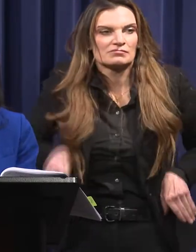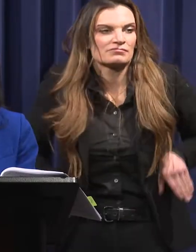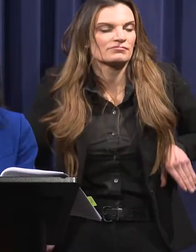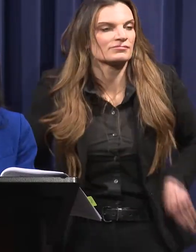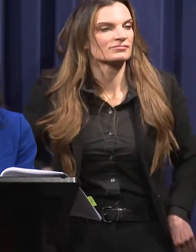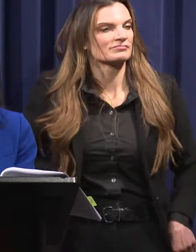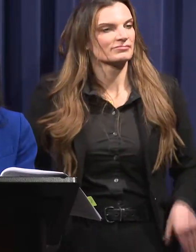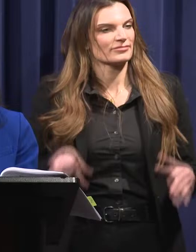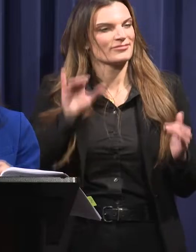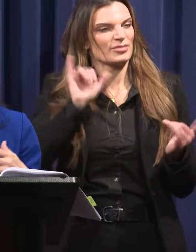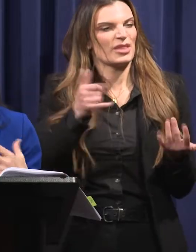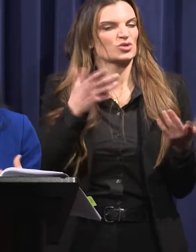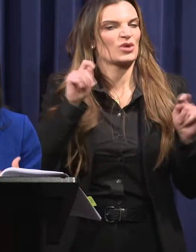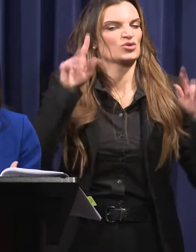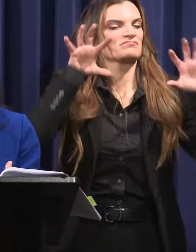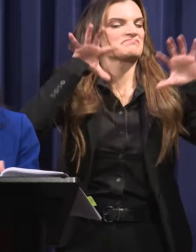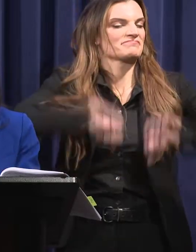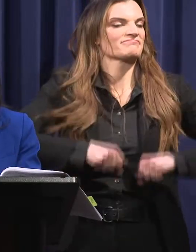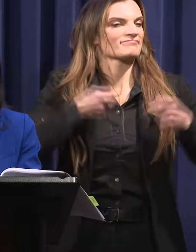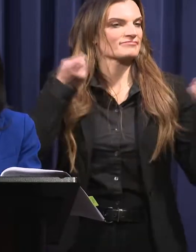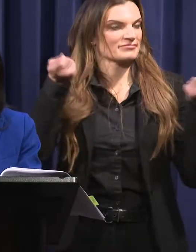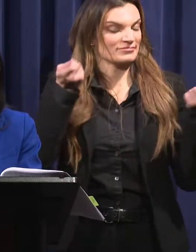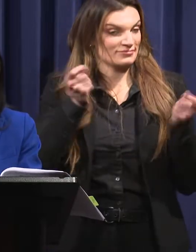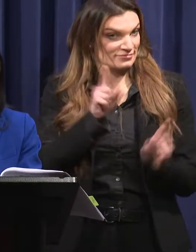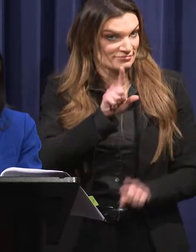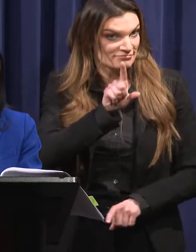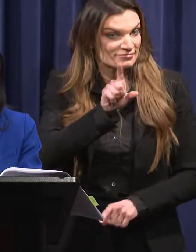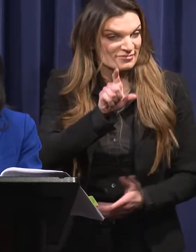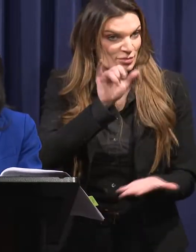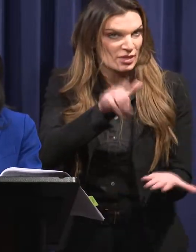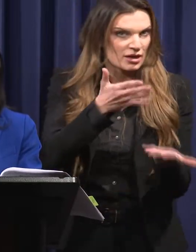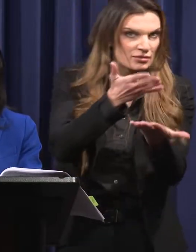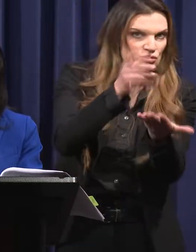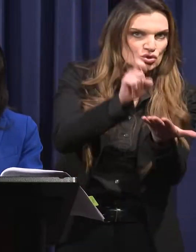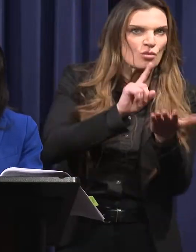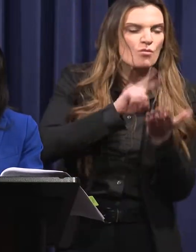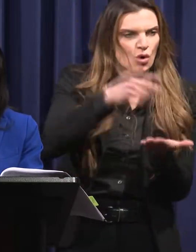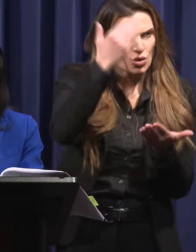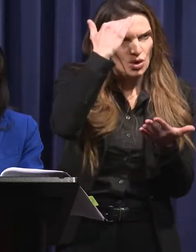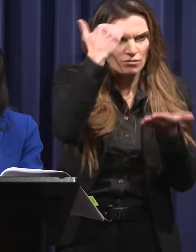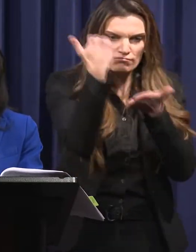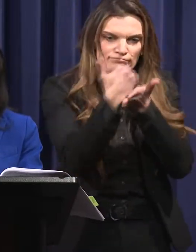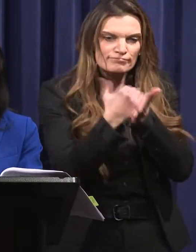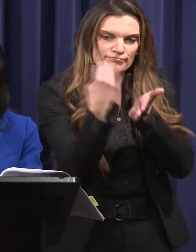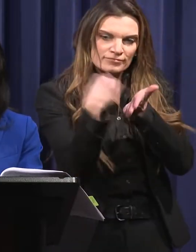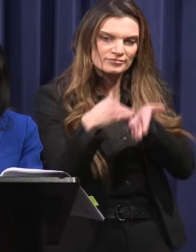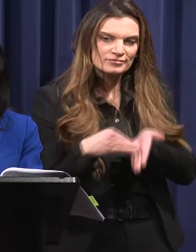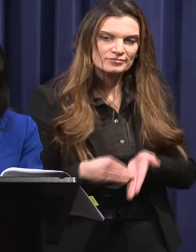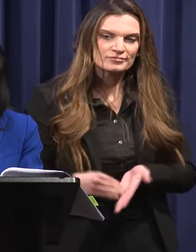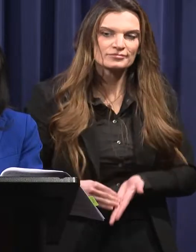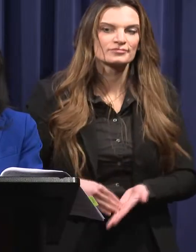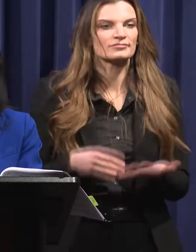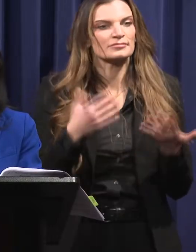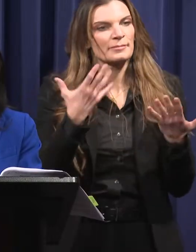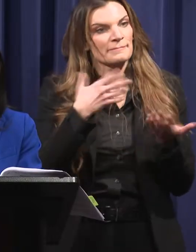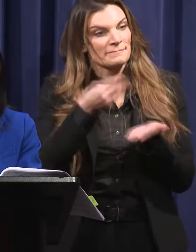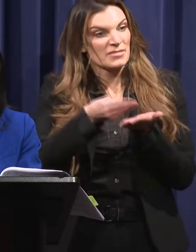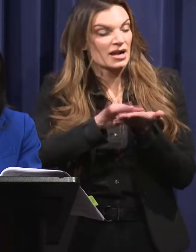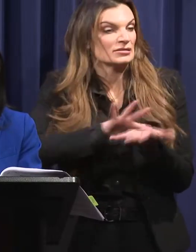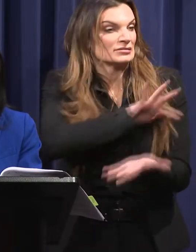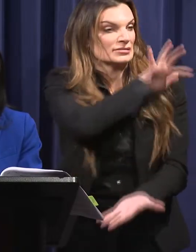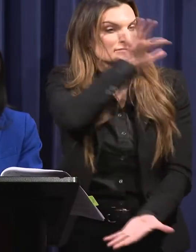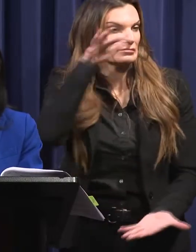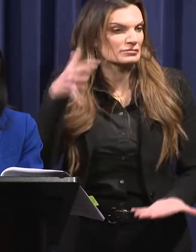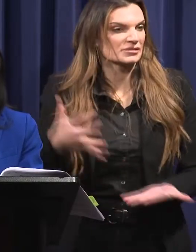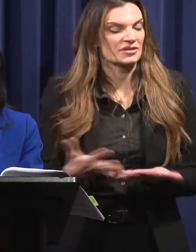regulation in place, the ineffectual reporting standards, the sheer volume of transactions, the staggering sums of